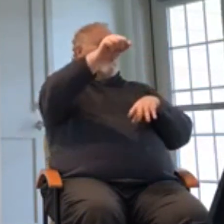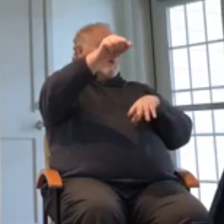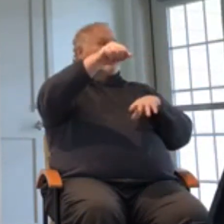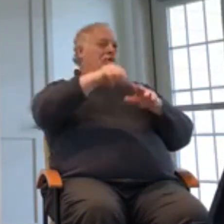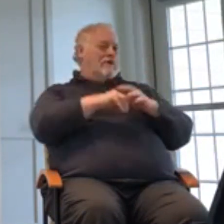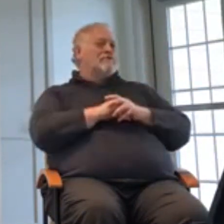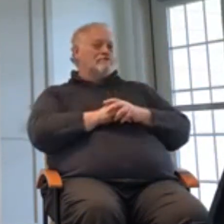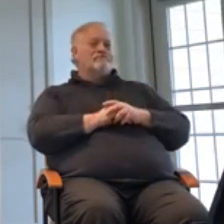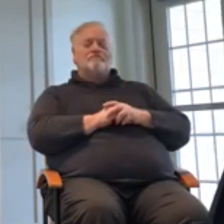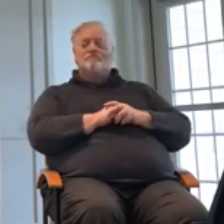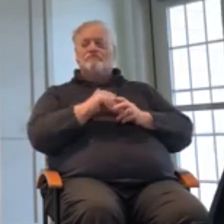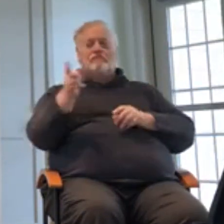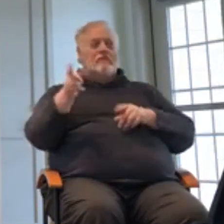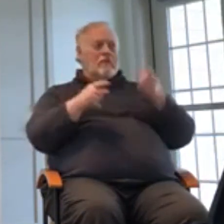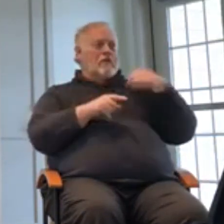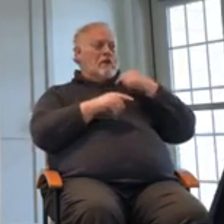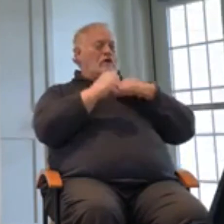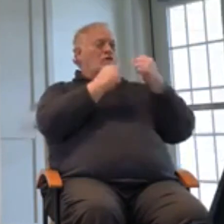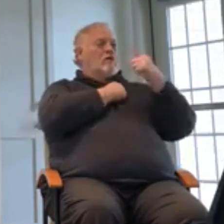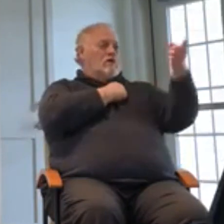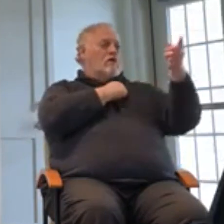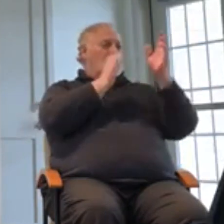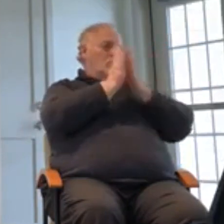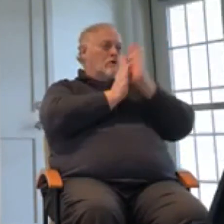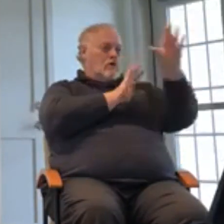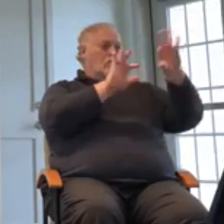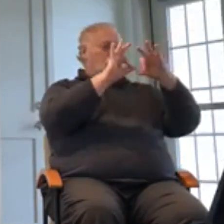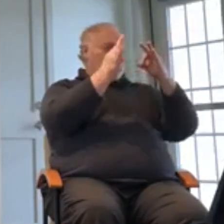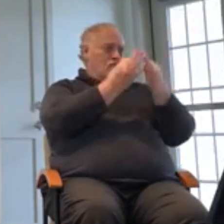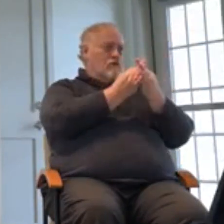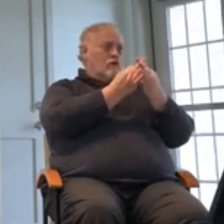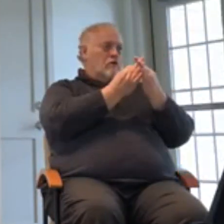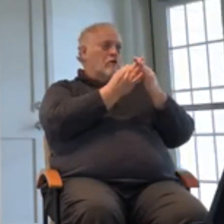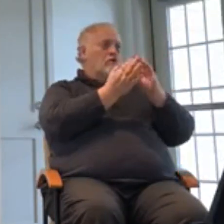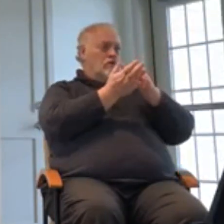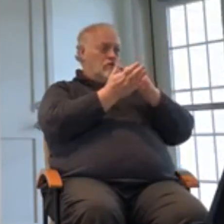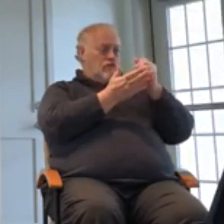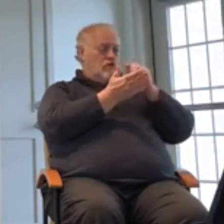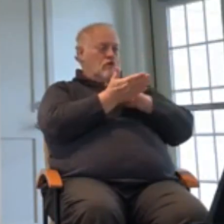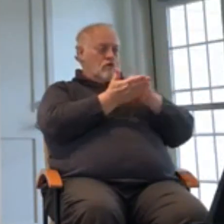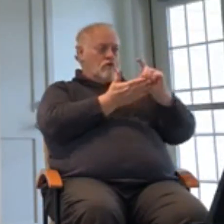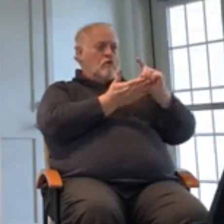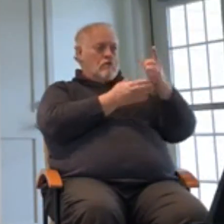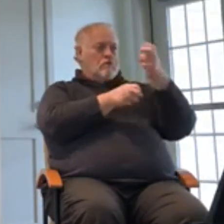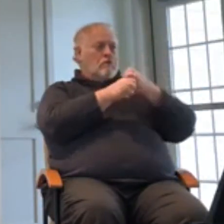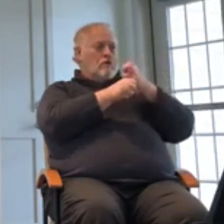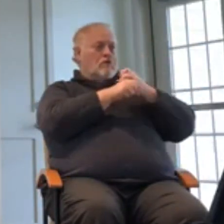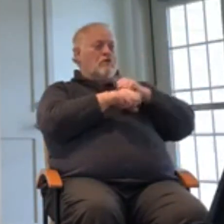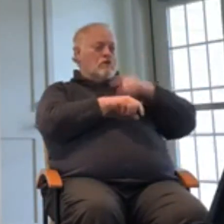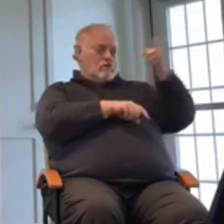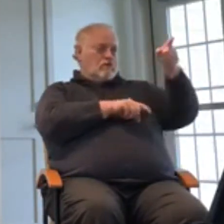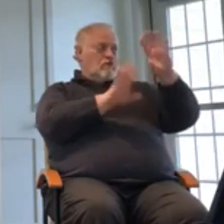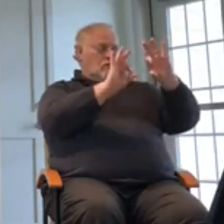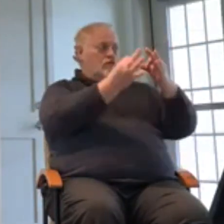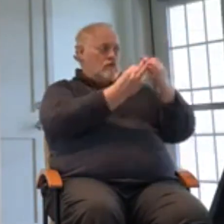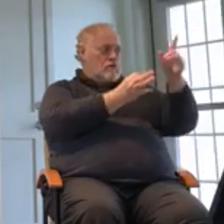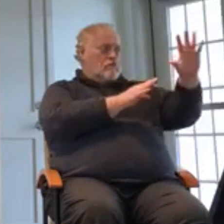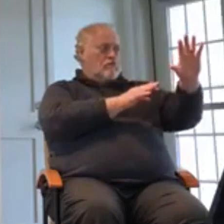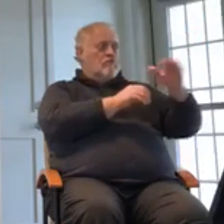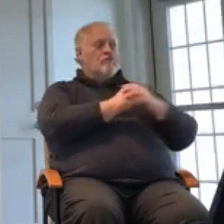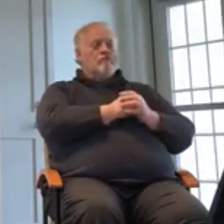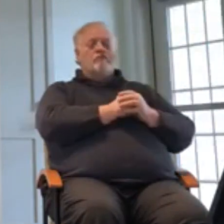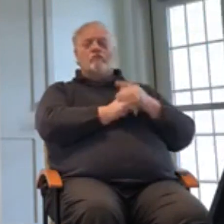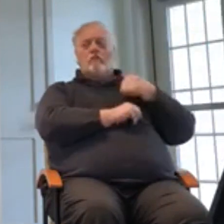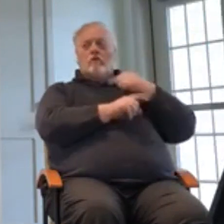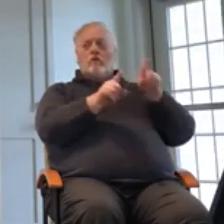requests or anything? Sean, we love you. Praying for you. Praying for your family in the next few weeks. I know it's going to be a hard time for you there. We do have